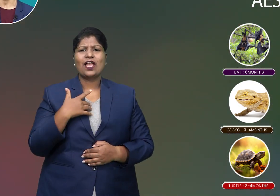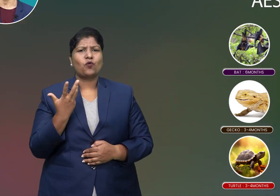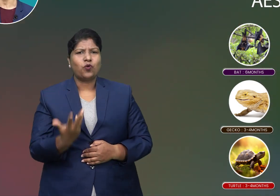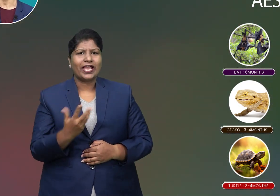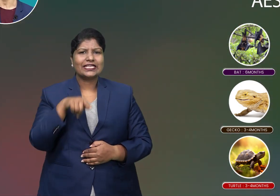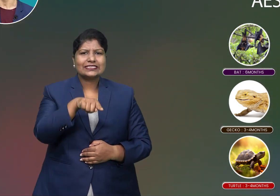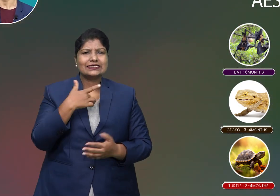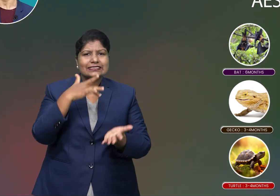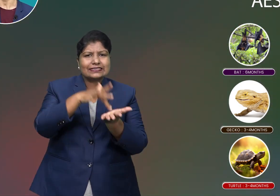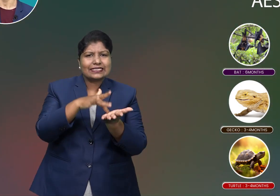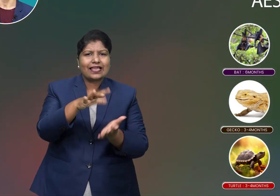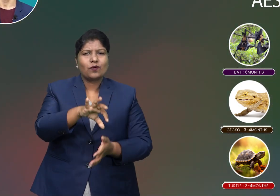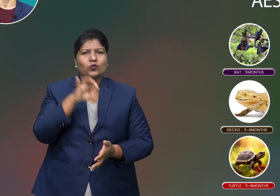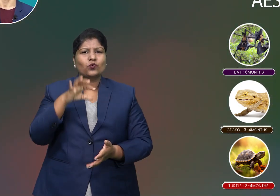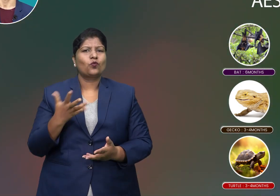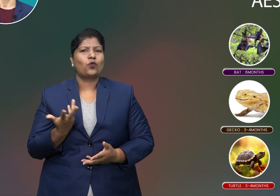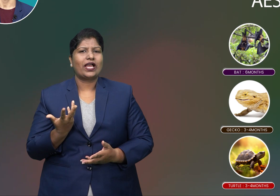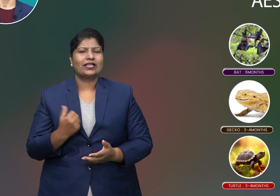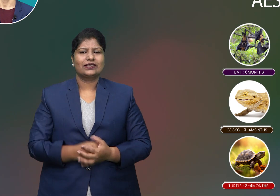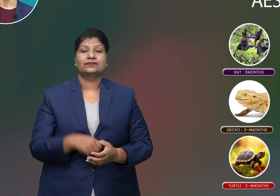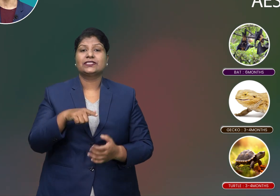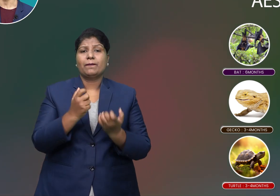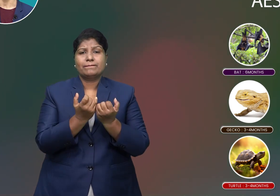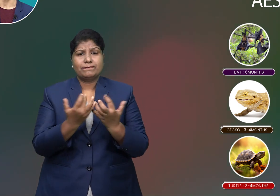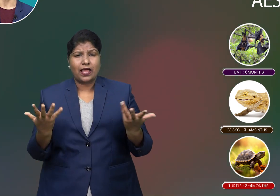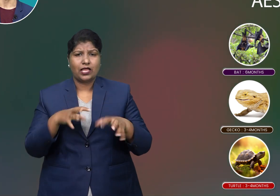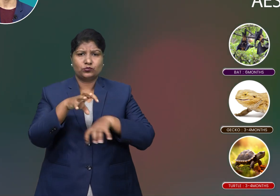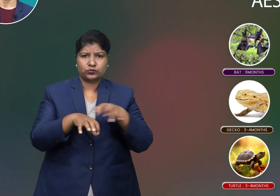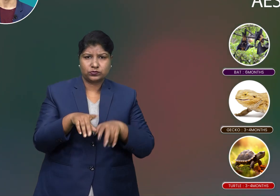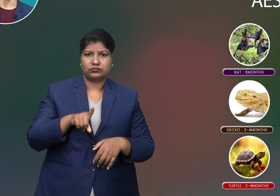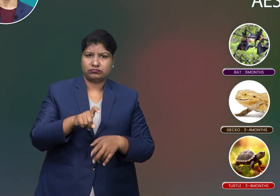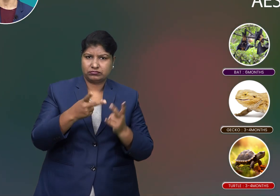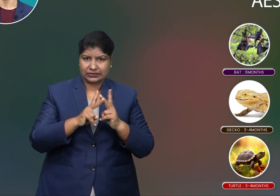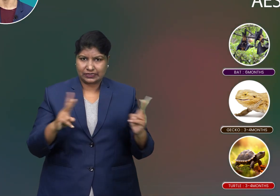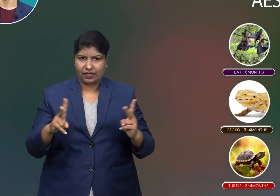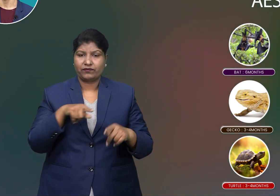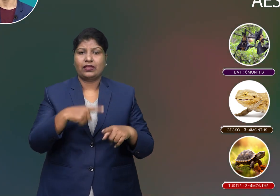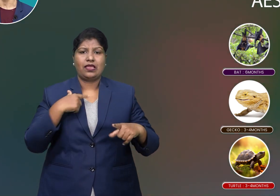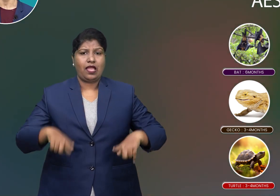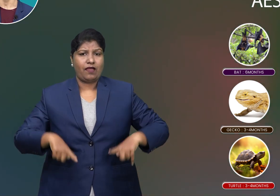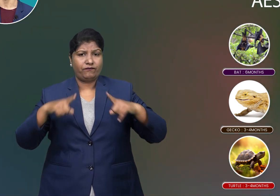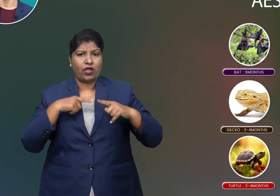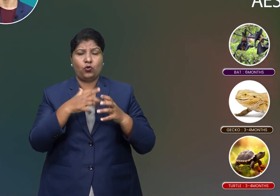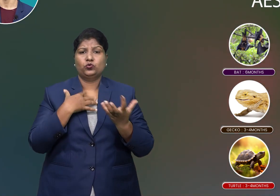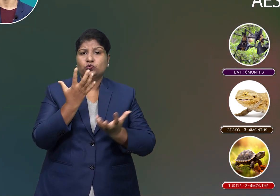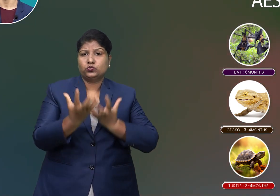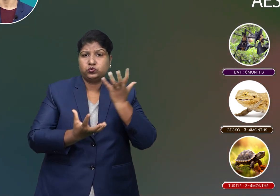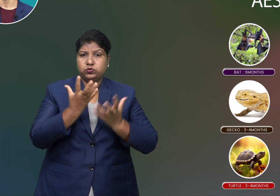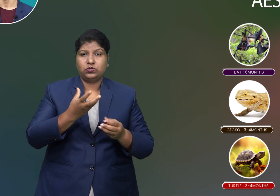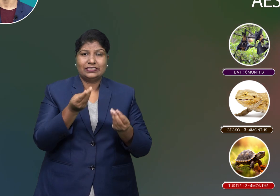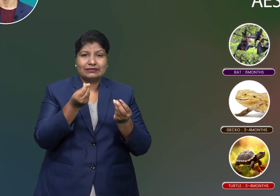Why did they choose such places? Many organisms that live in hot deserts